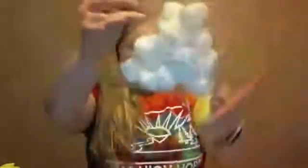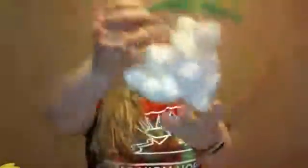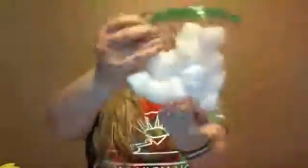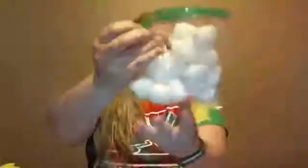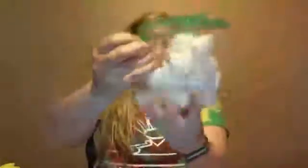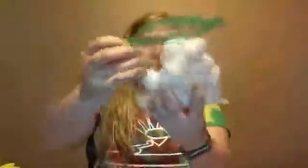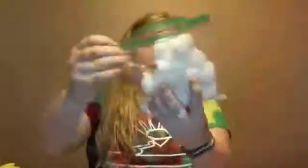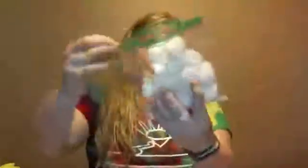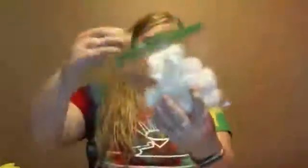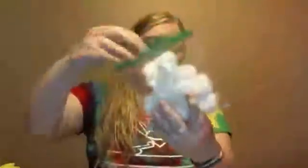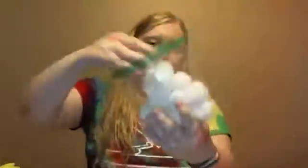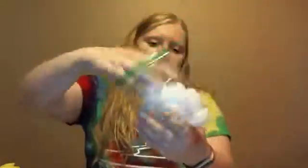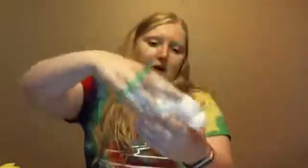So they're really soft.